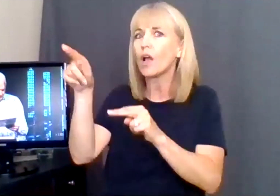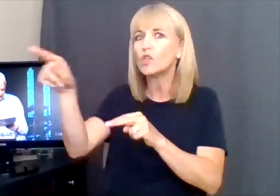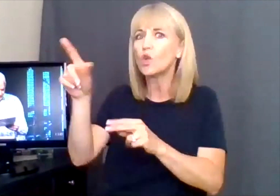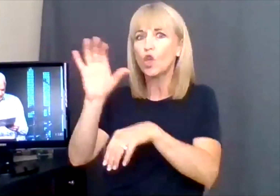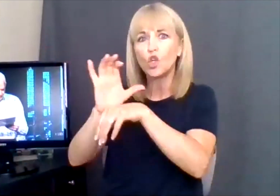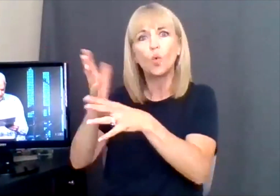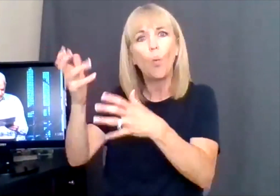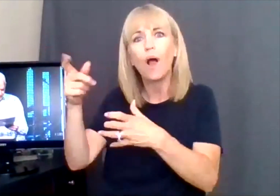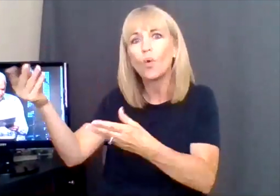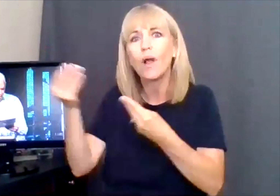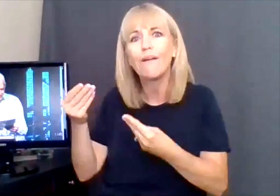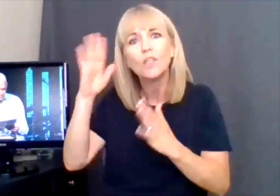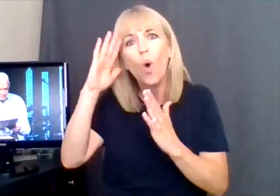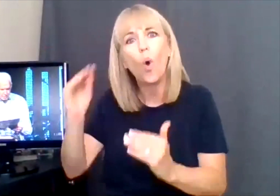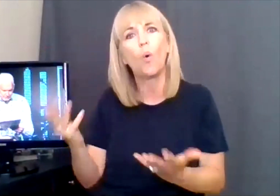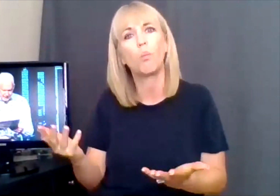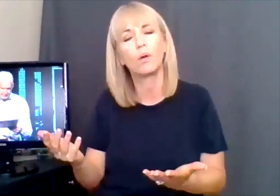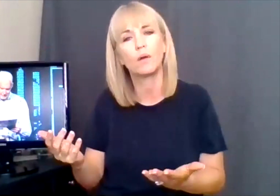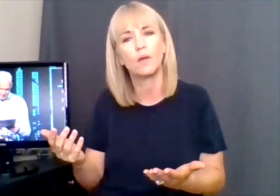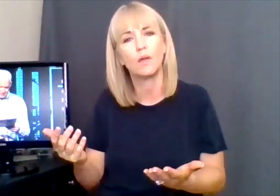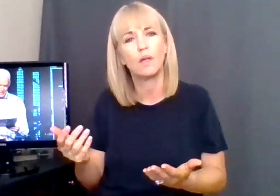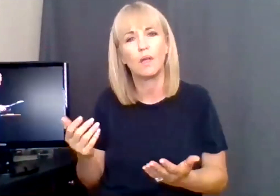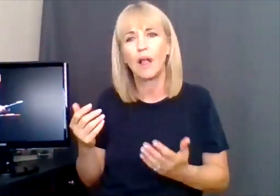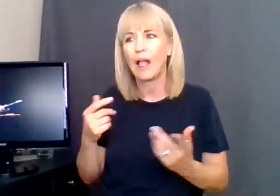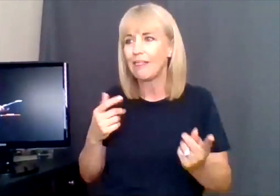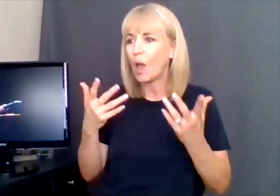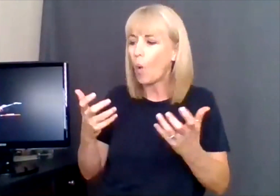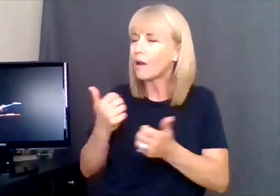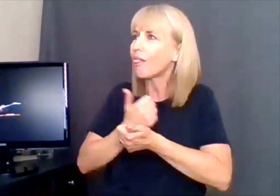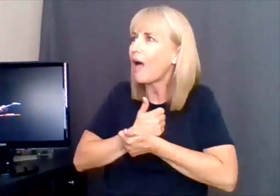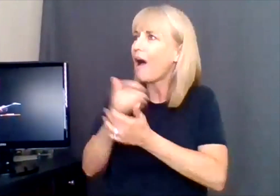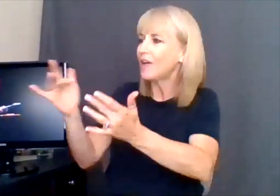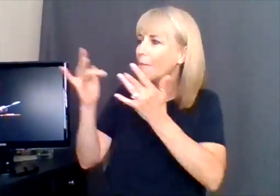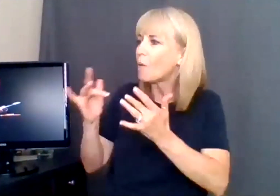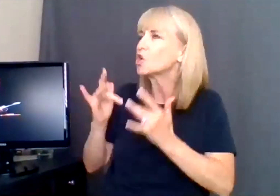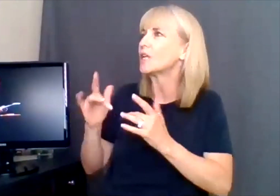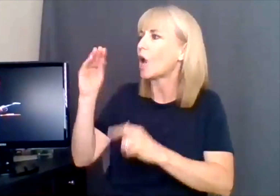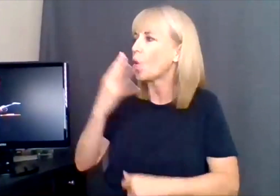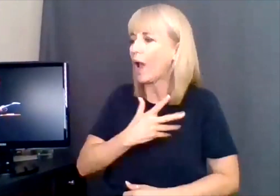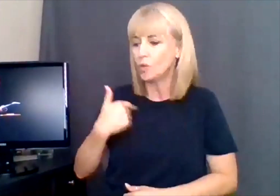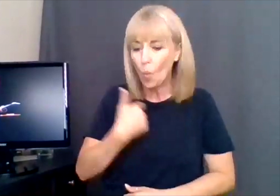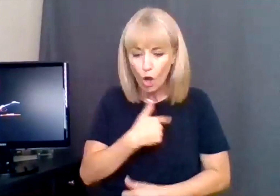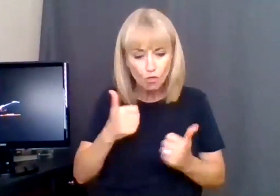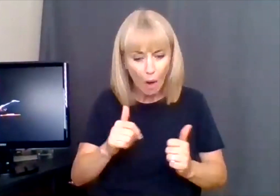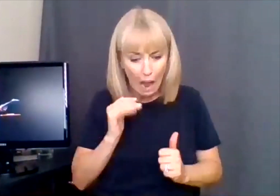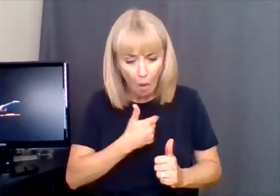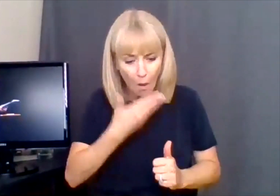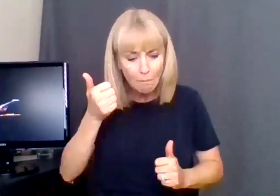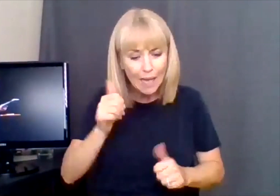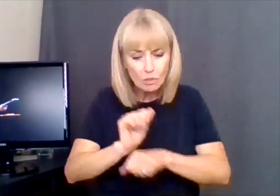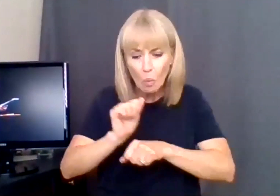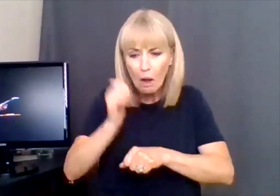hope. We hope that we'll be shown love and mercy and grace as we try our best to perform our duties each day. We